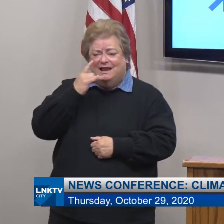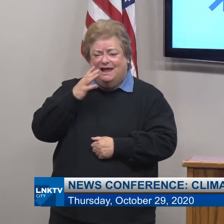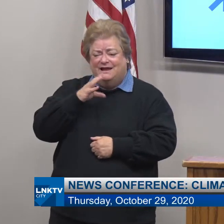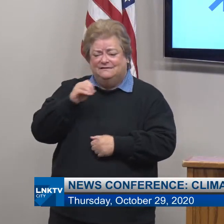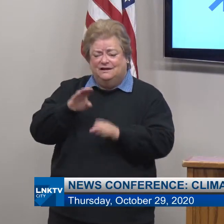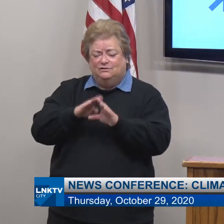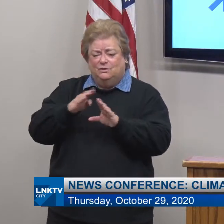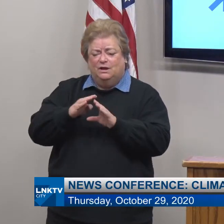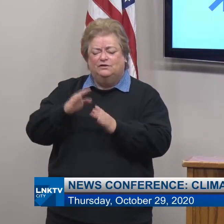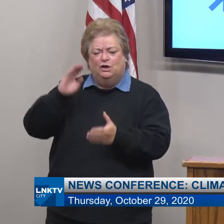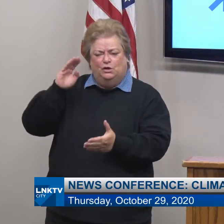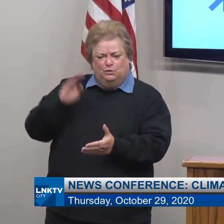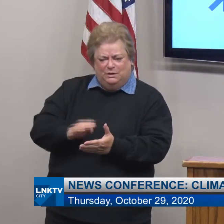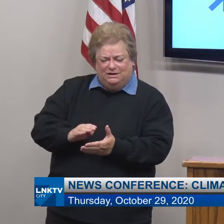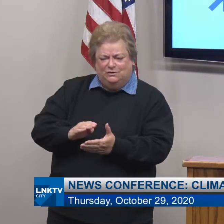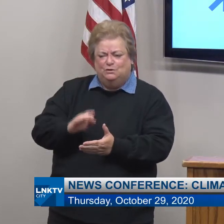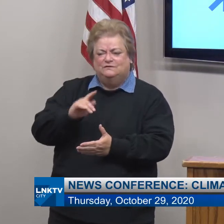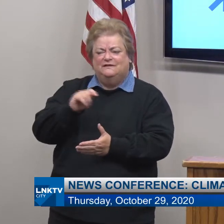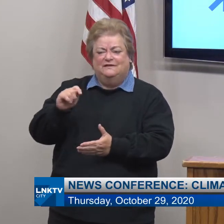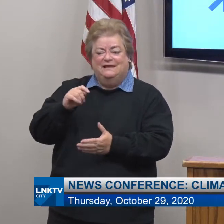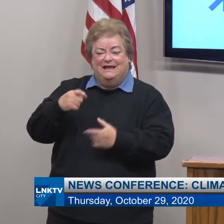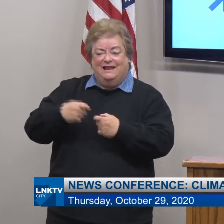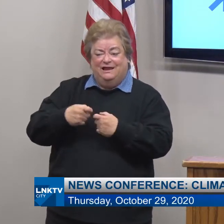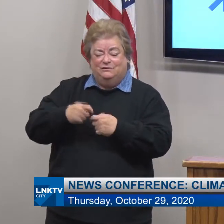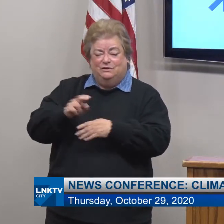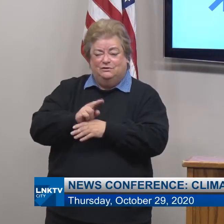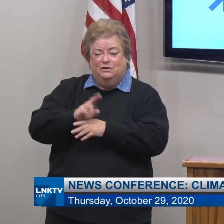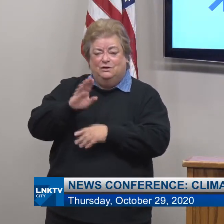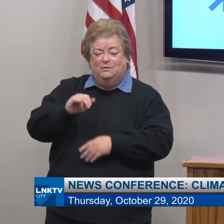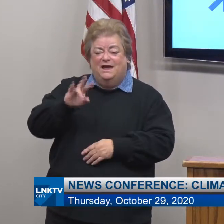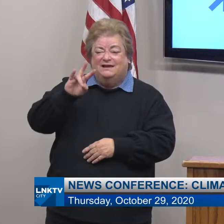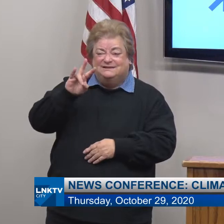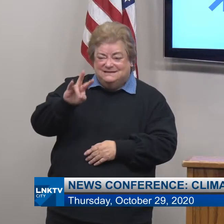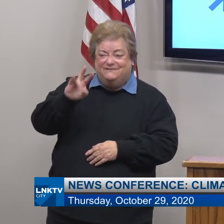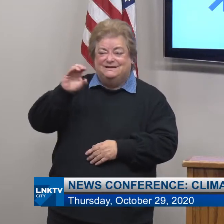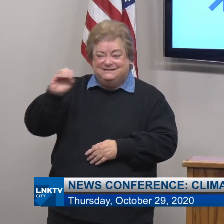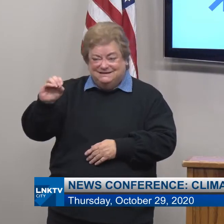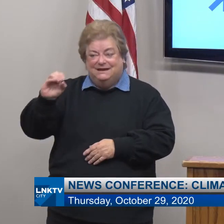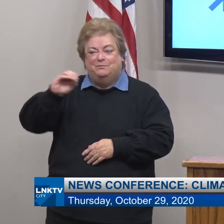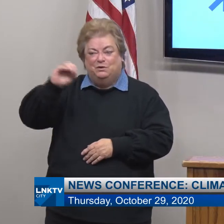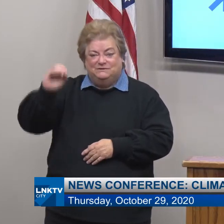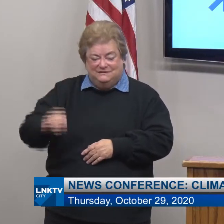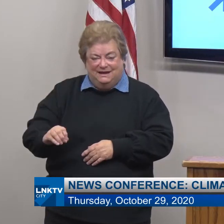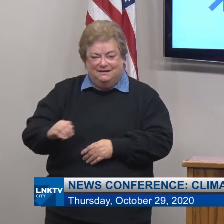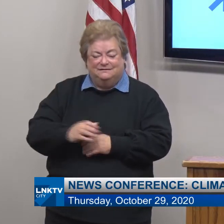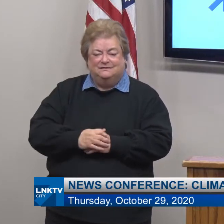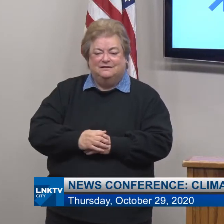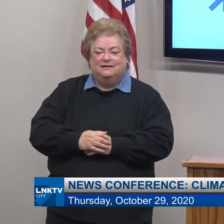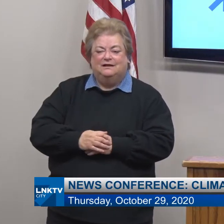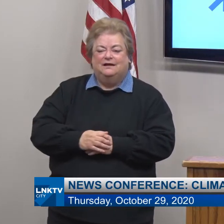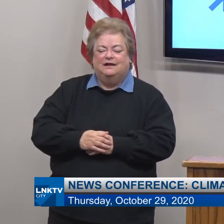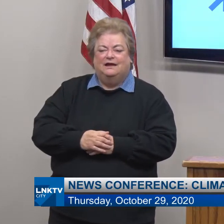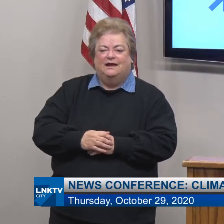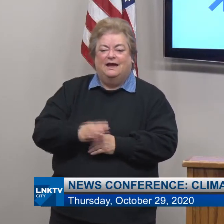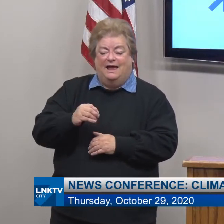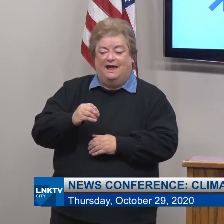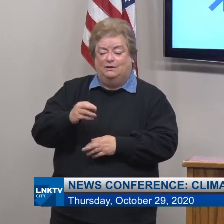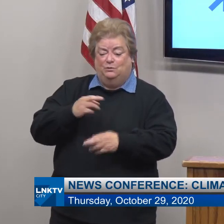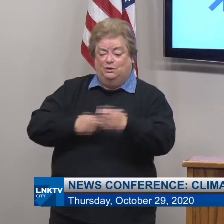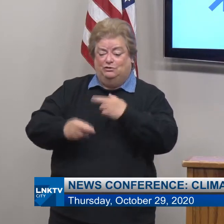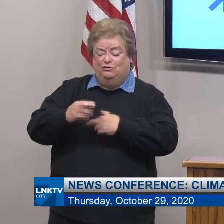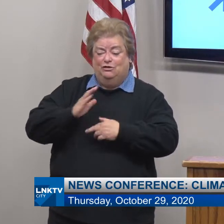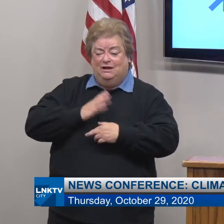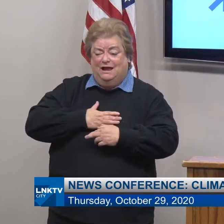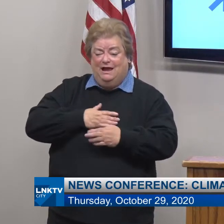reduce electrical usage by 70%, 70%, and they have a return on investment